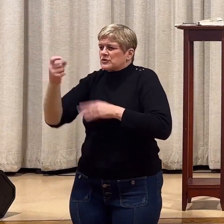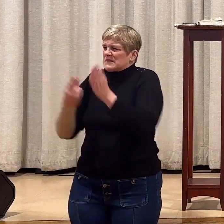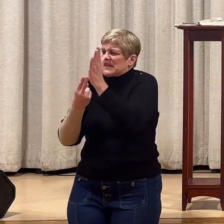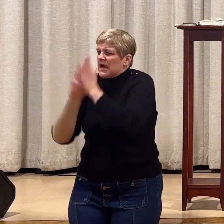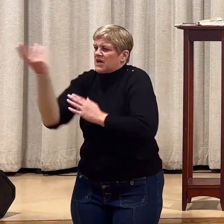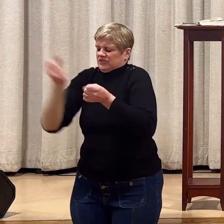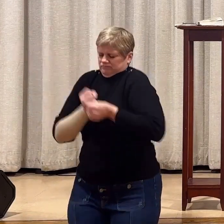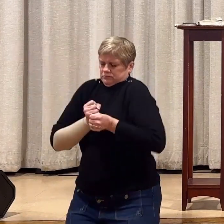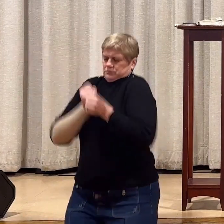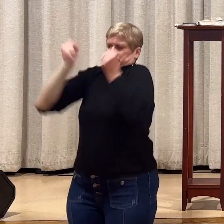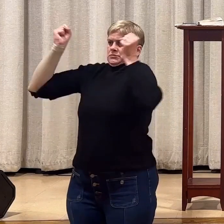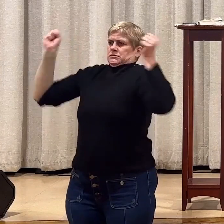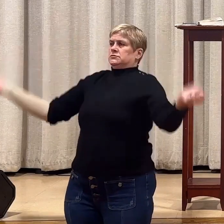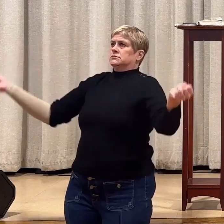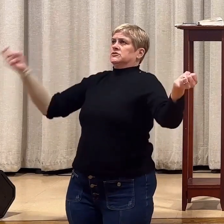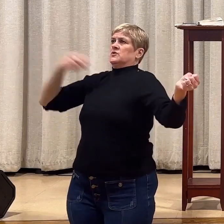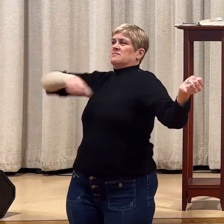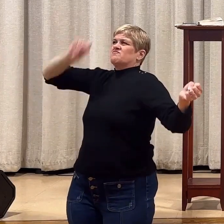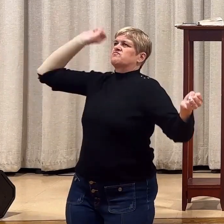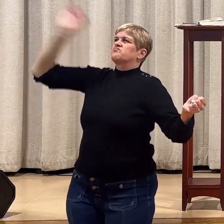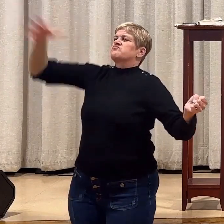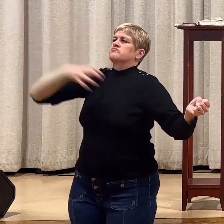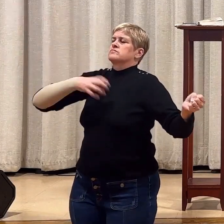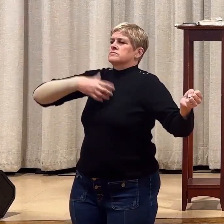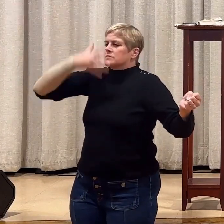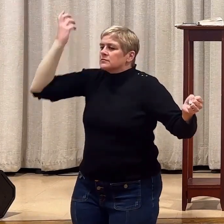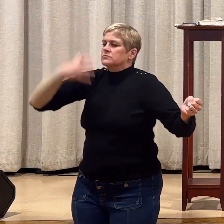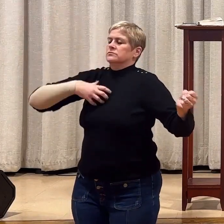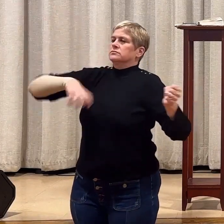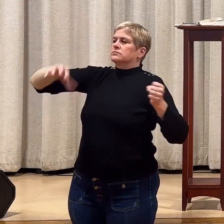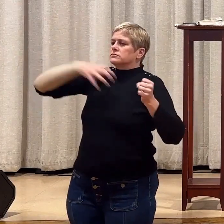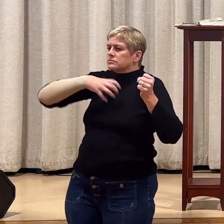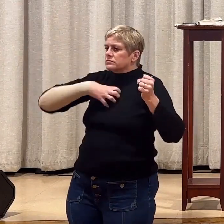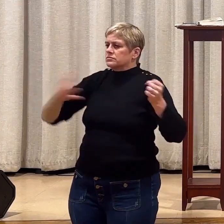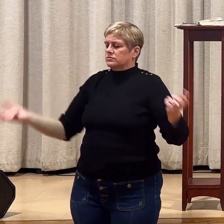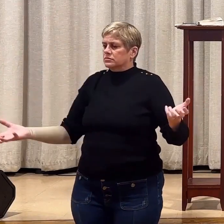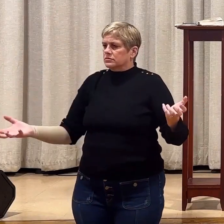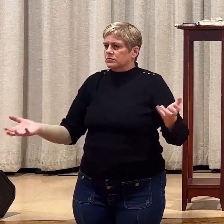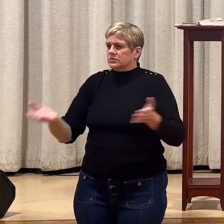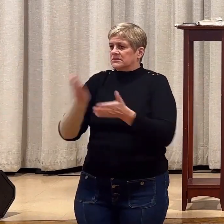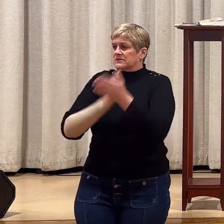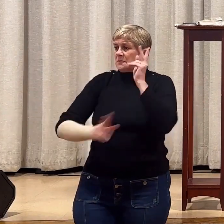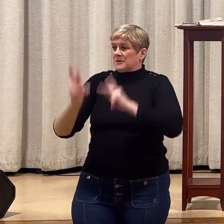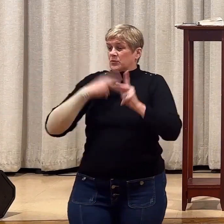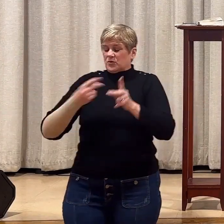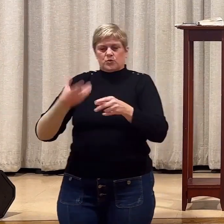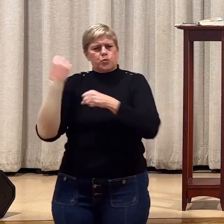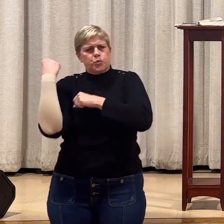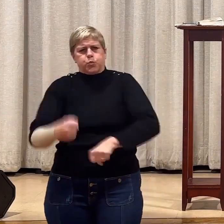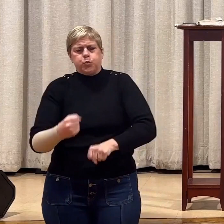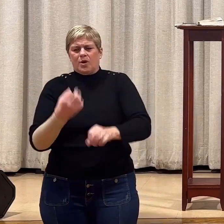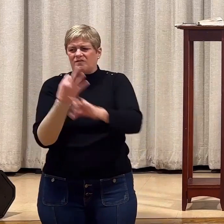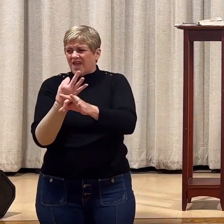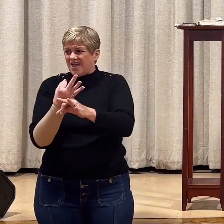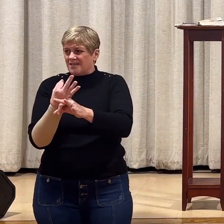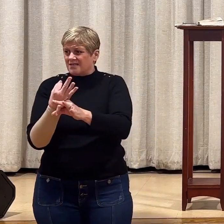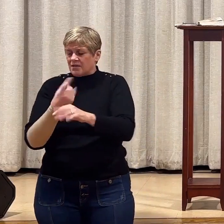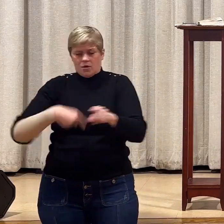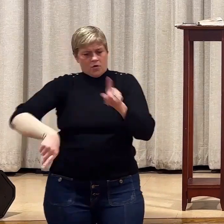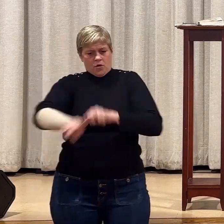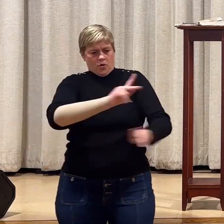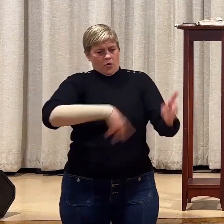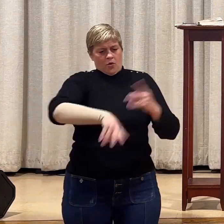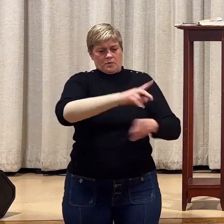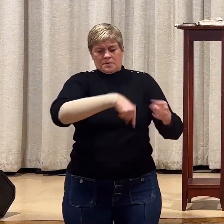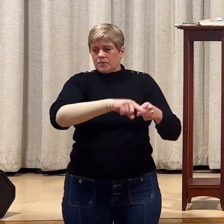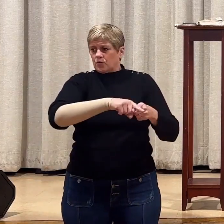you trust him. If you look at the people in the Bible that had, we call, have the greatest faith, they were the people that sometimes had the